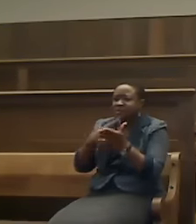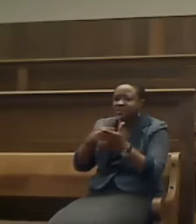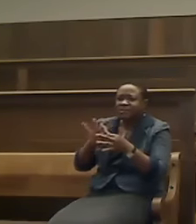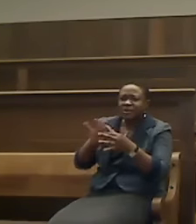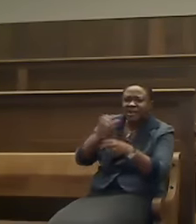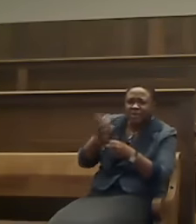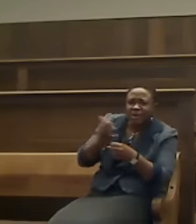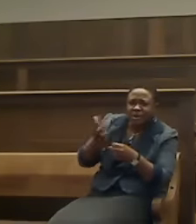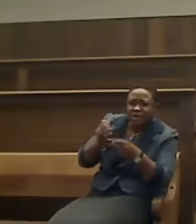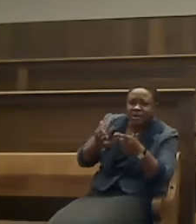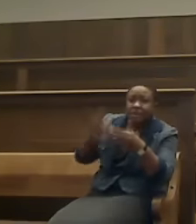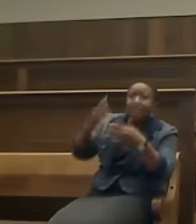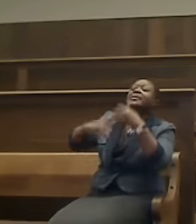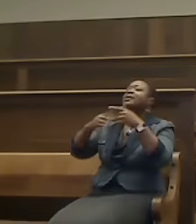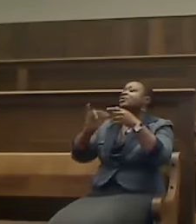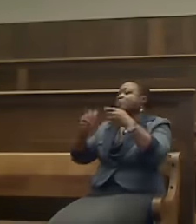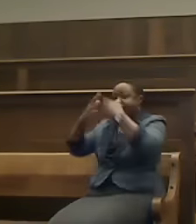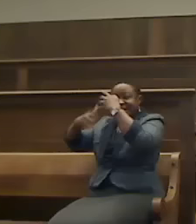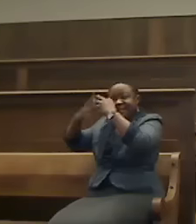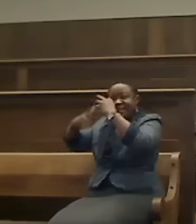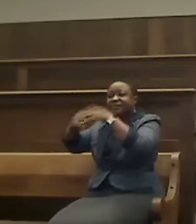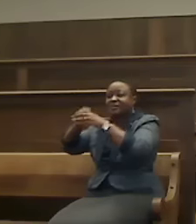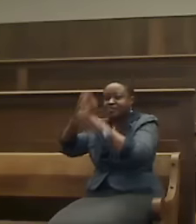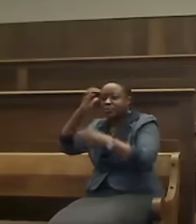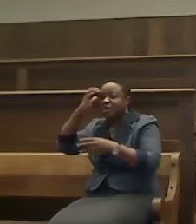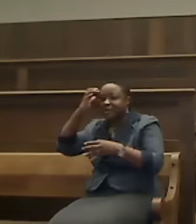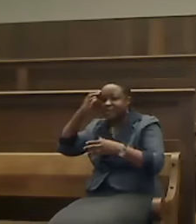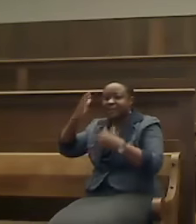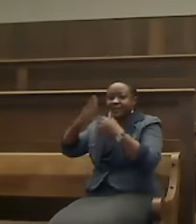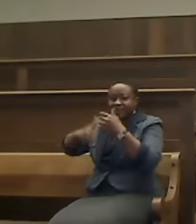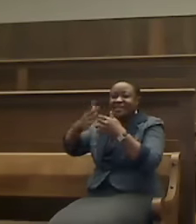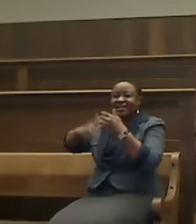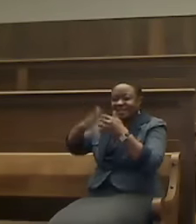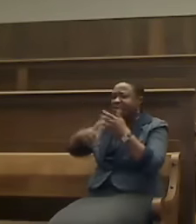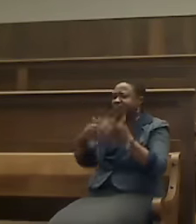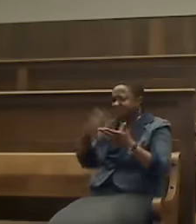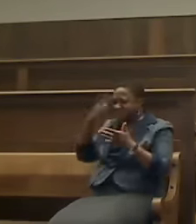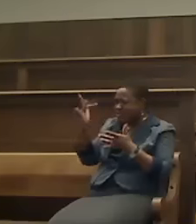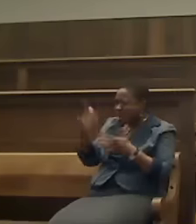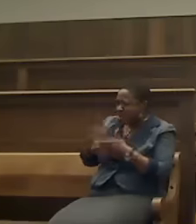Some of them get what? Blood in their brain. Yeah, okay.